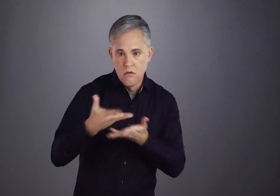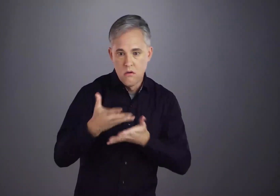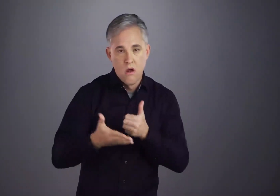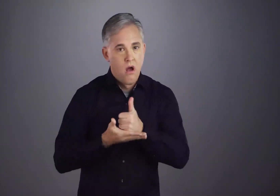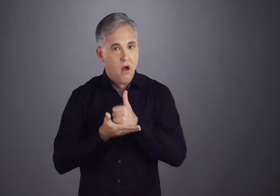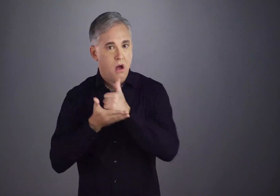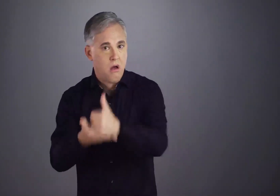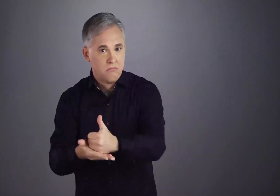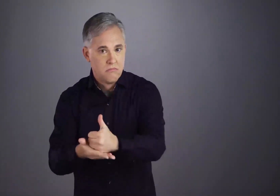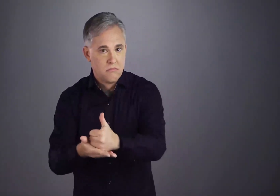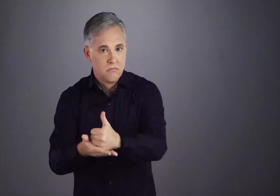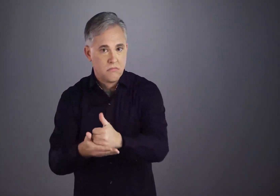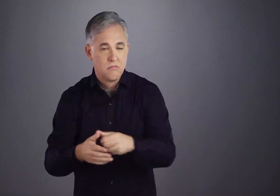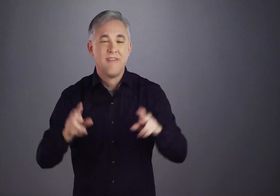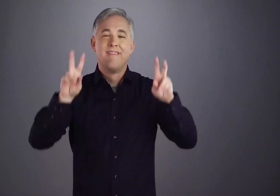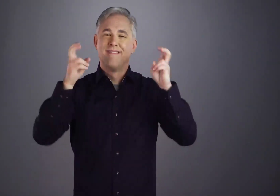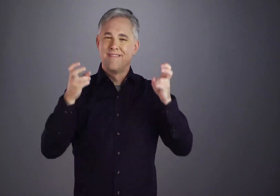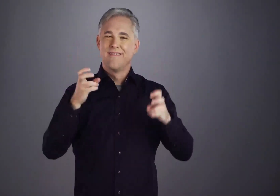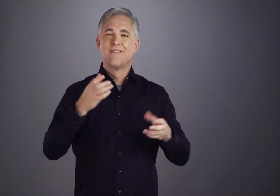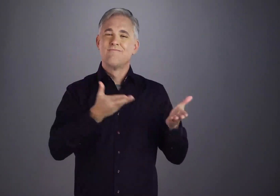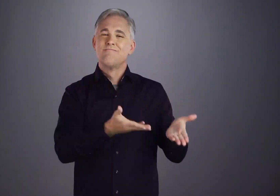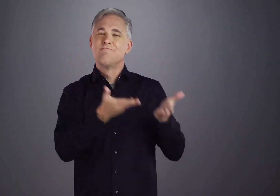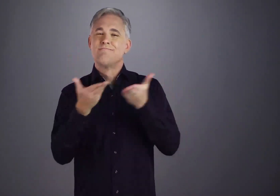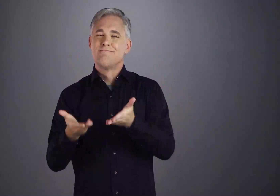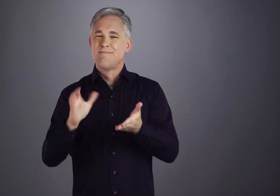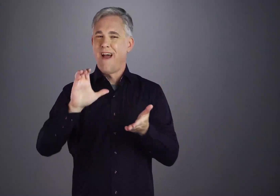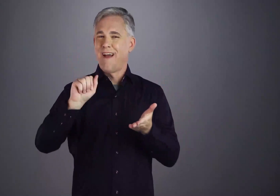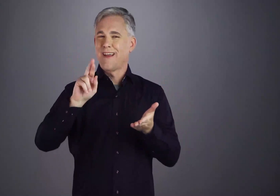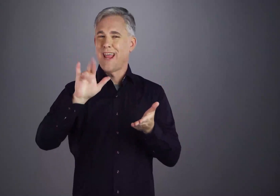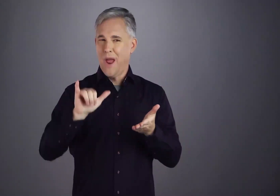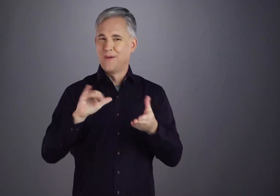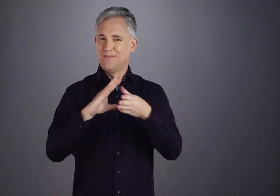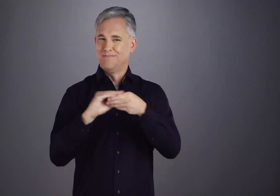alcoholic. That alcoholic turned out to be the Akron physician.